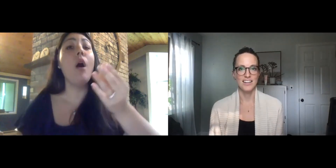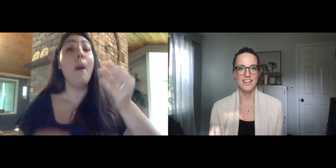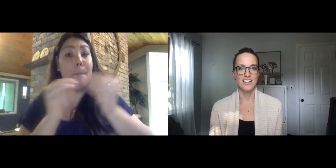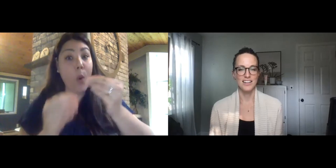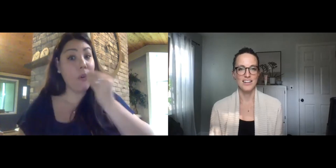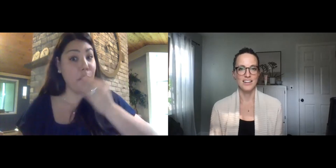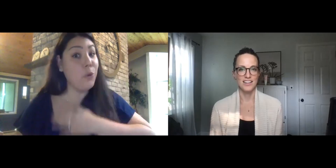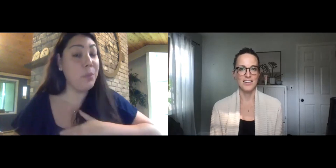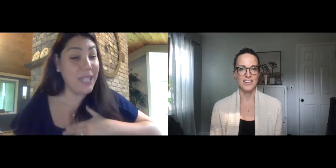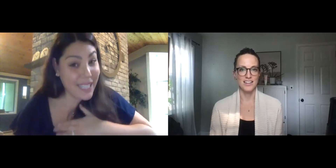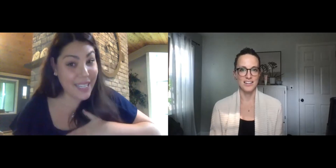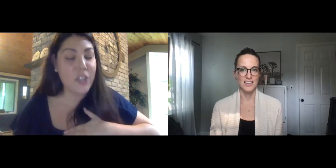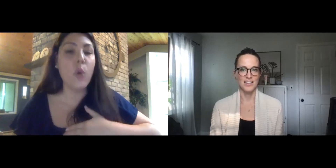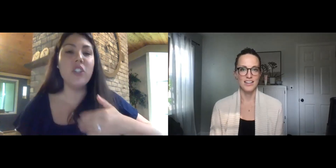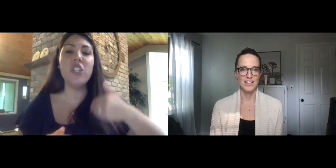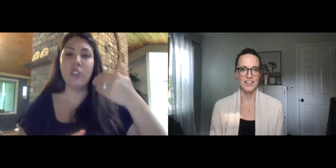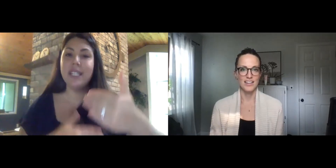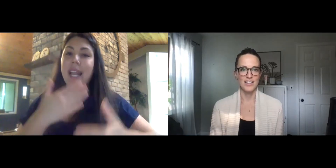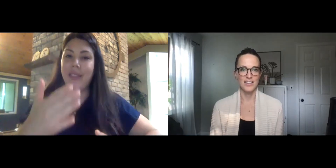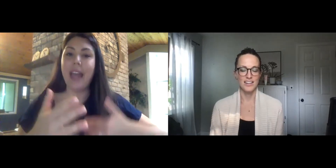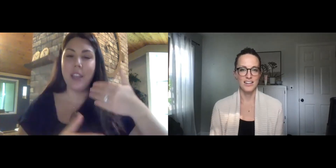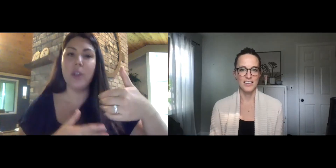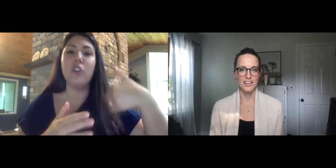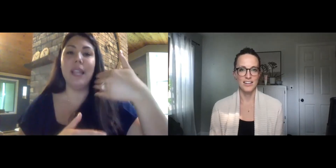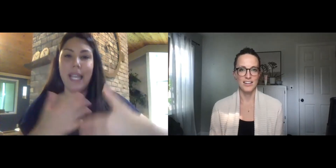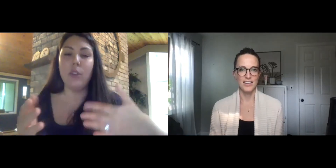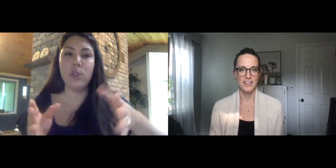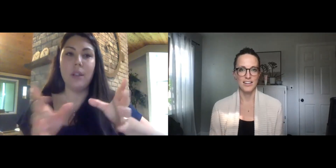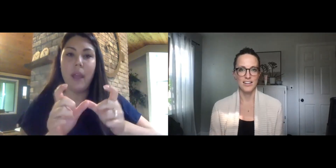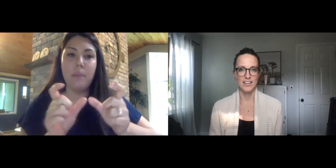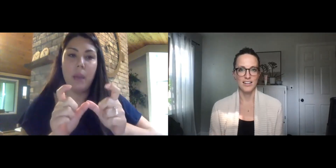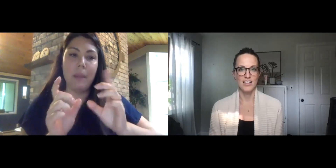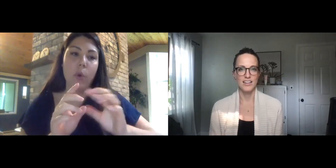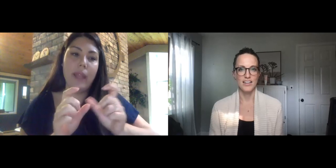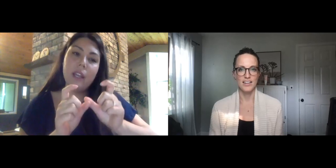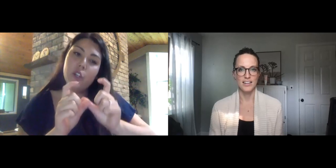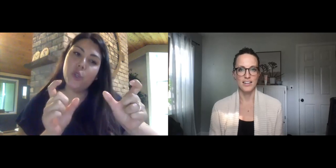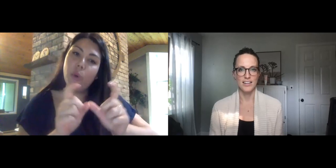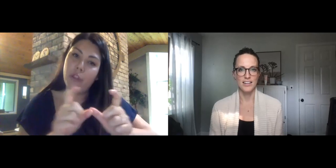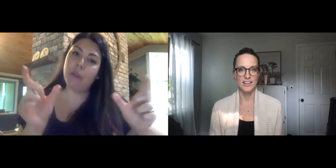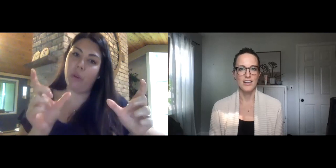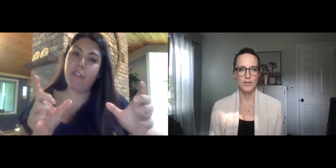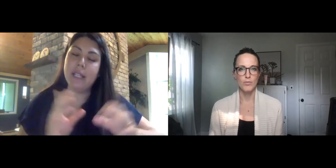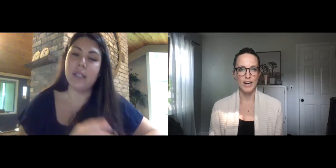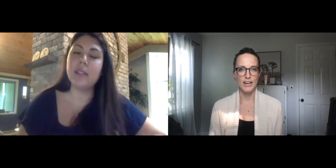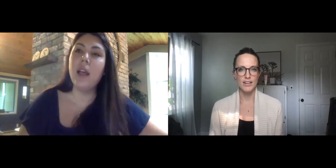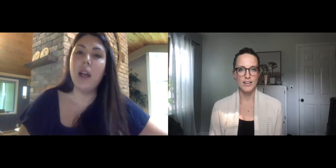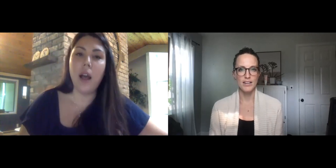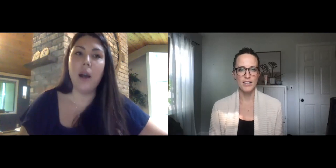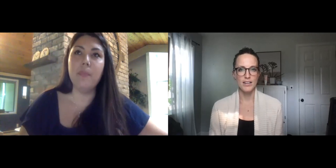Oh, more food, please. Once she starts getting that, then you can start linking those and becoming more like 2-word, 3-word